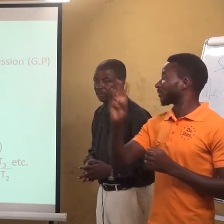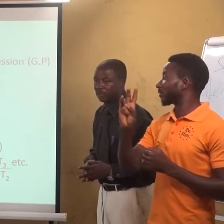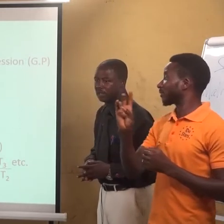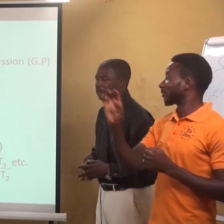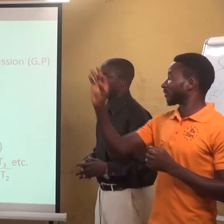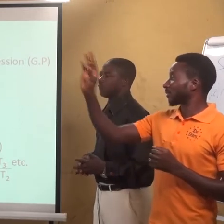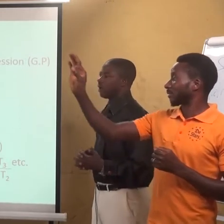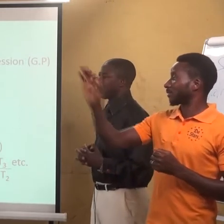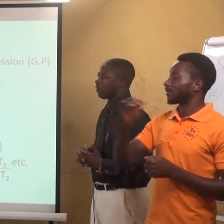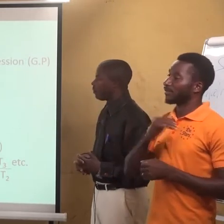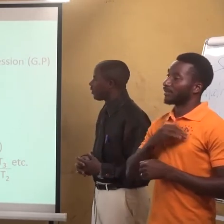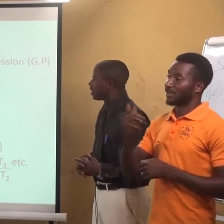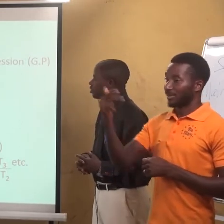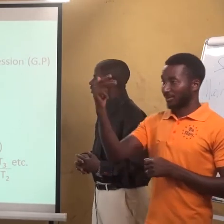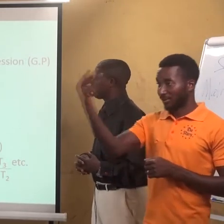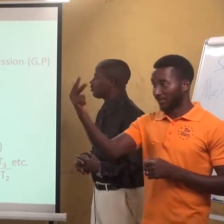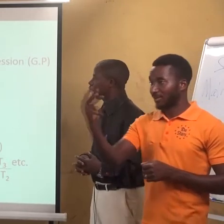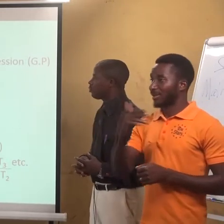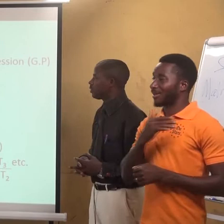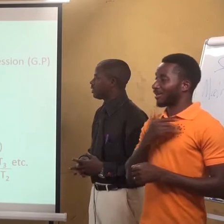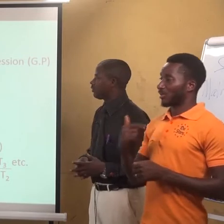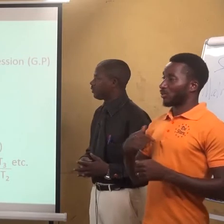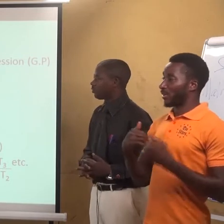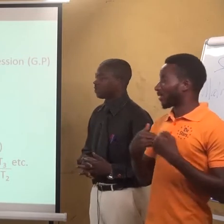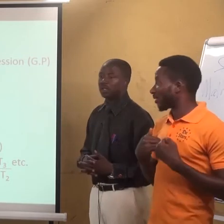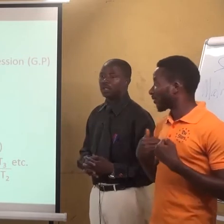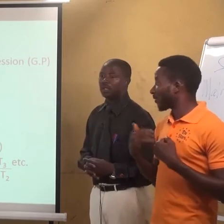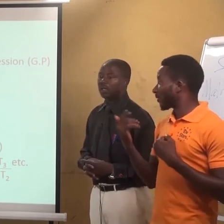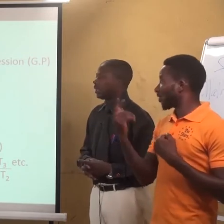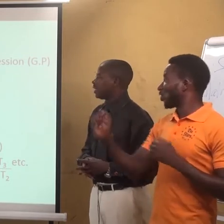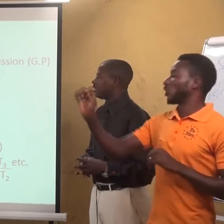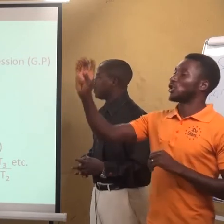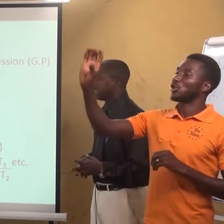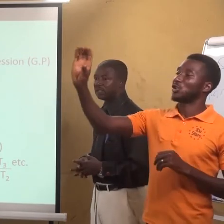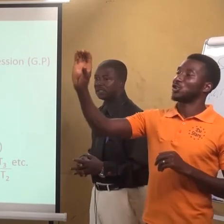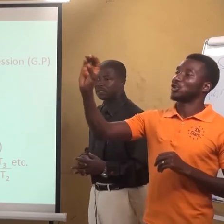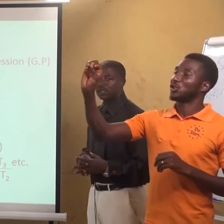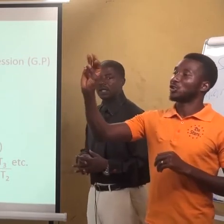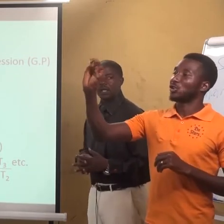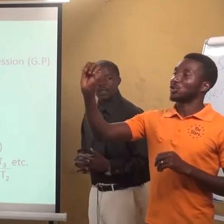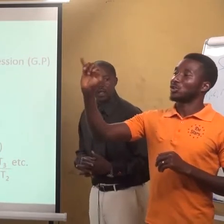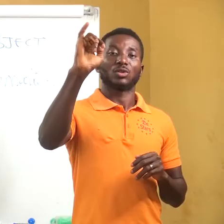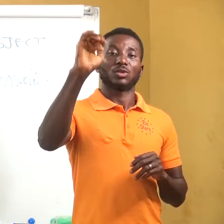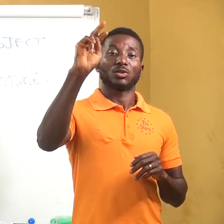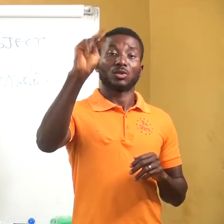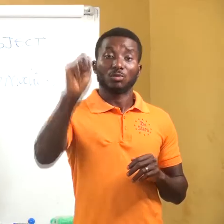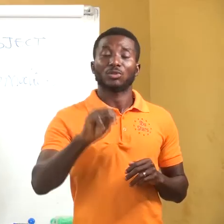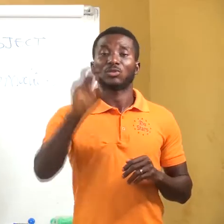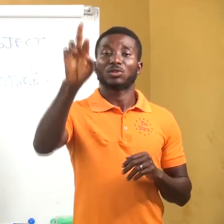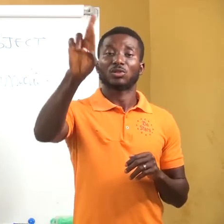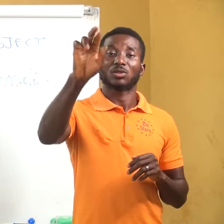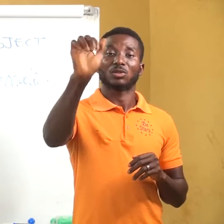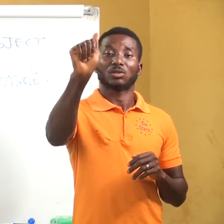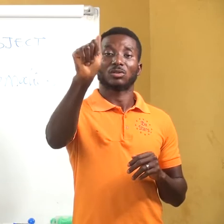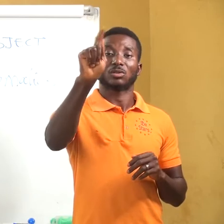term. So if our common ratio is 2 in the first question, it means 3 multiplied by